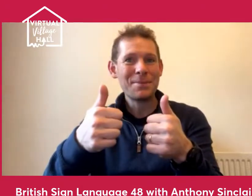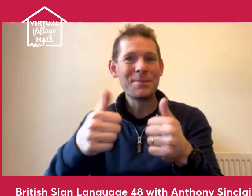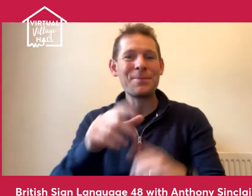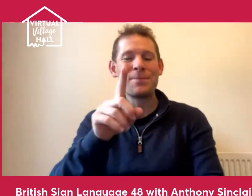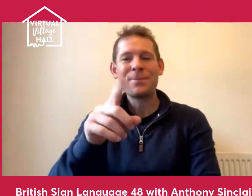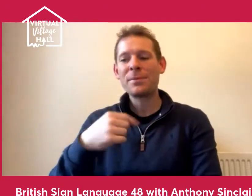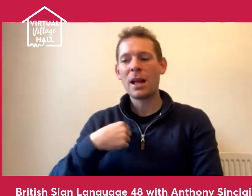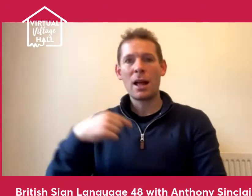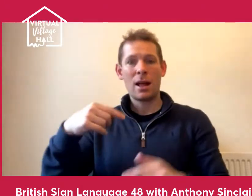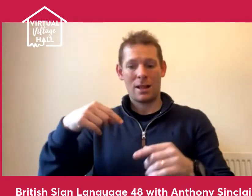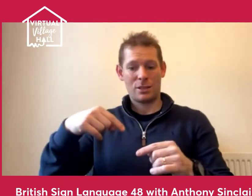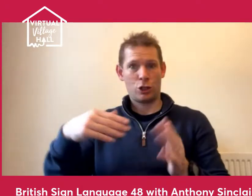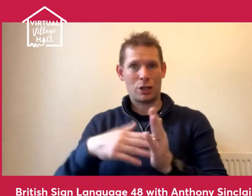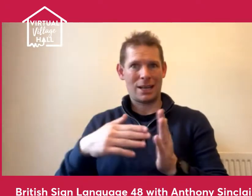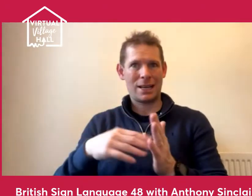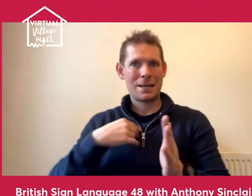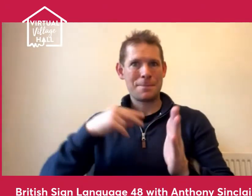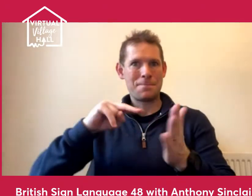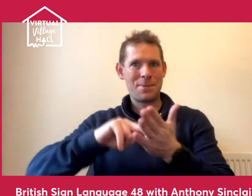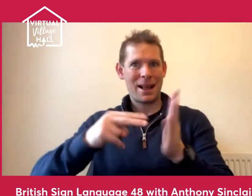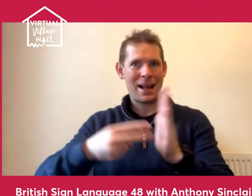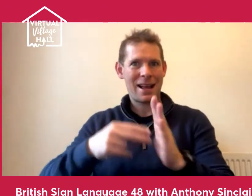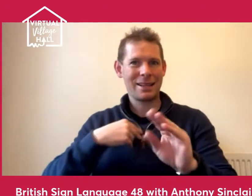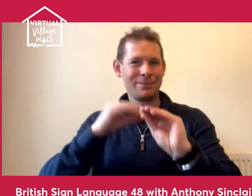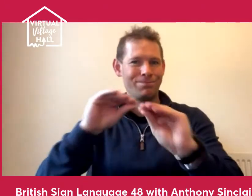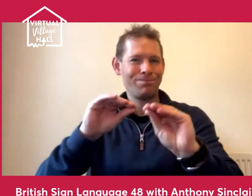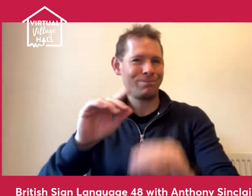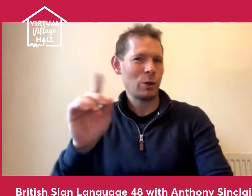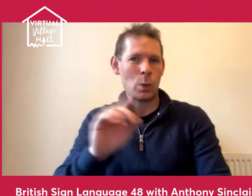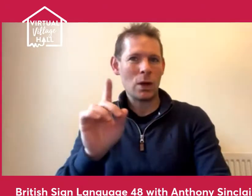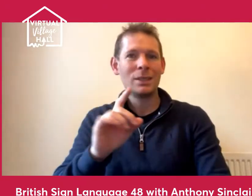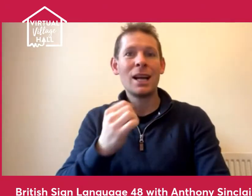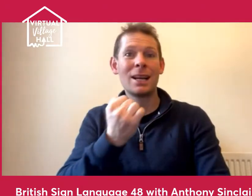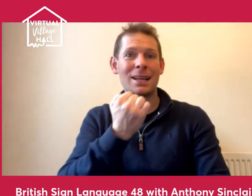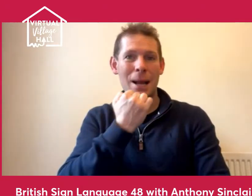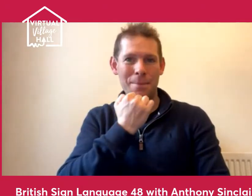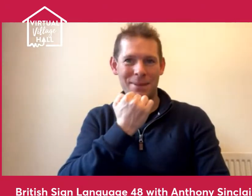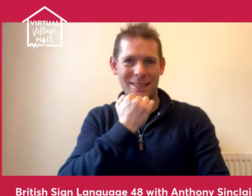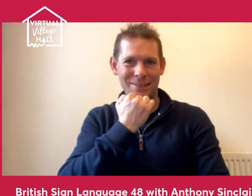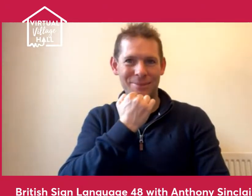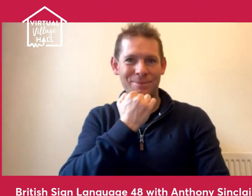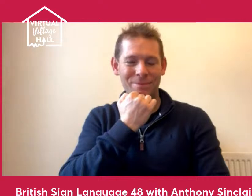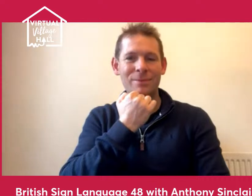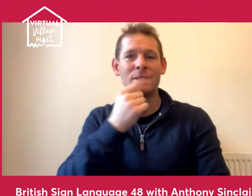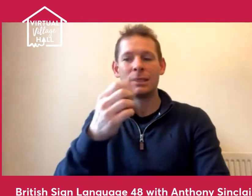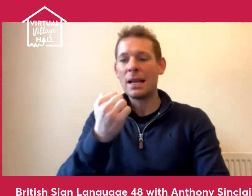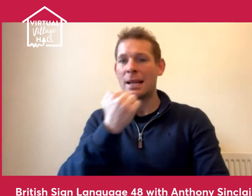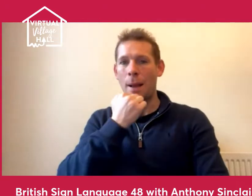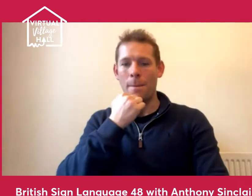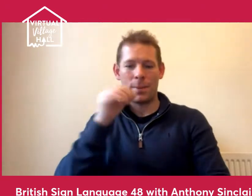times. Okay, so today the plan for our lesson is